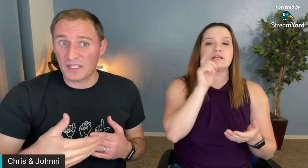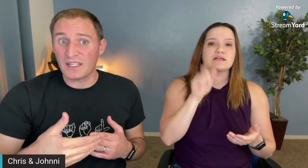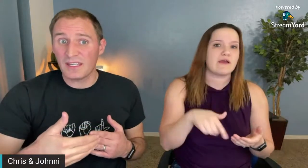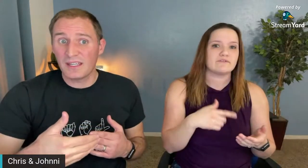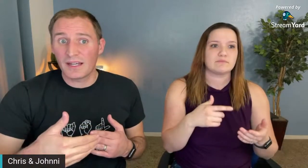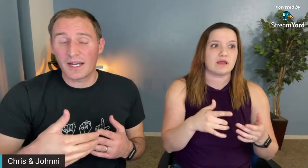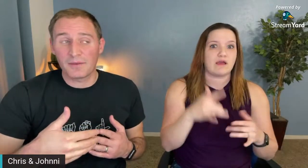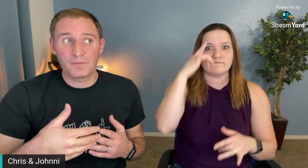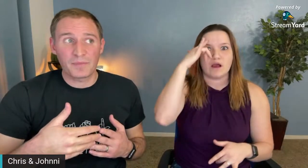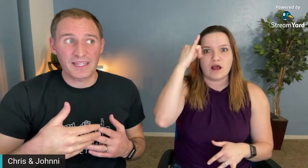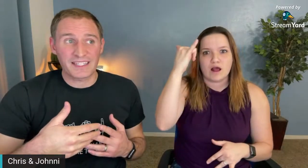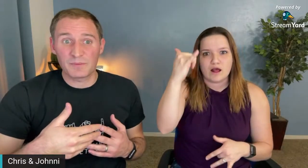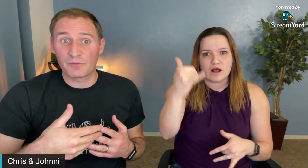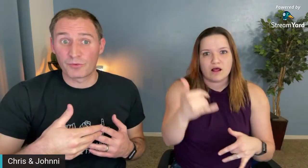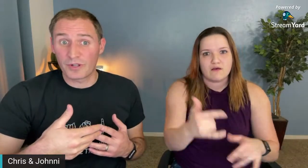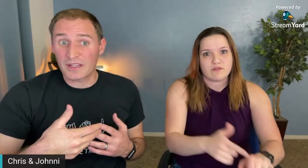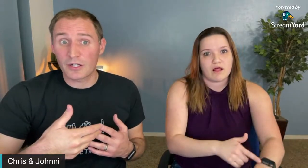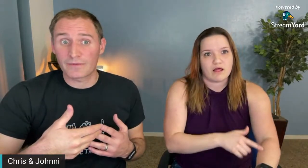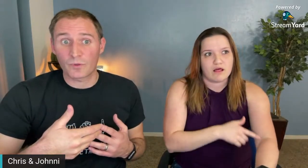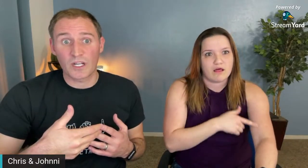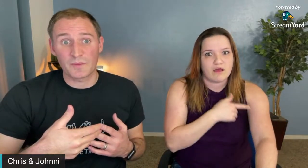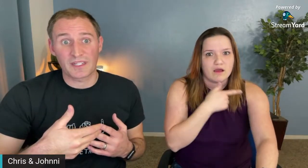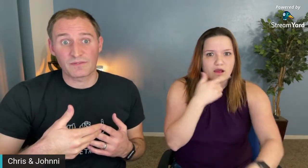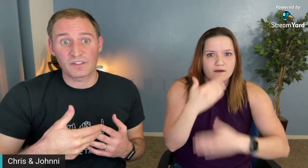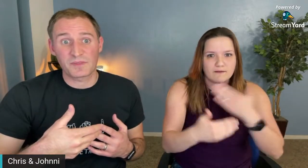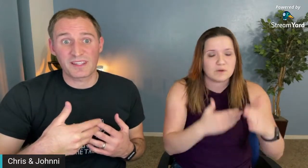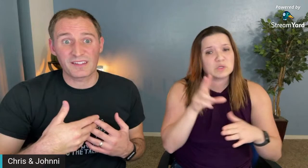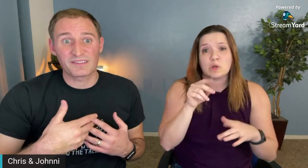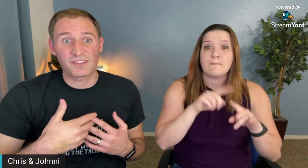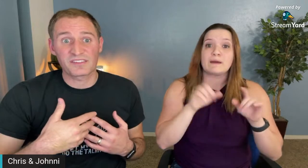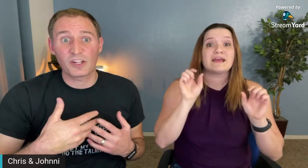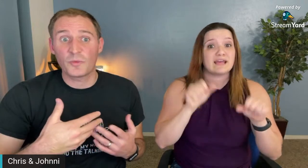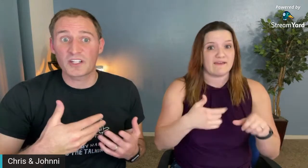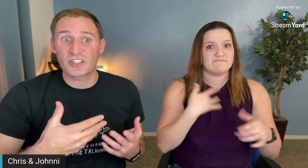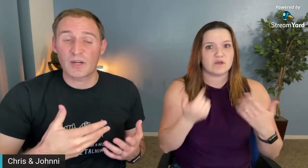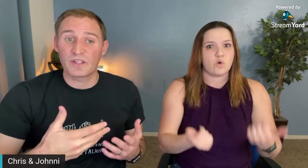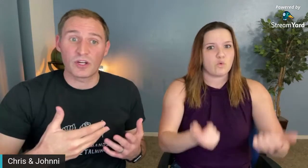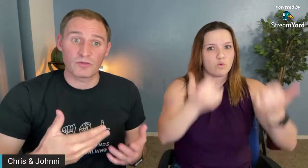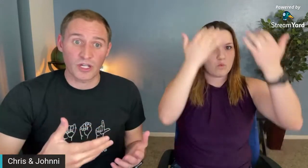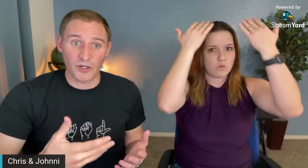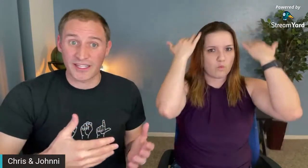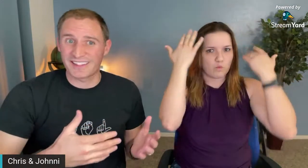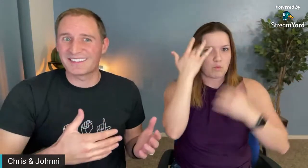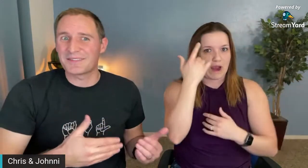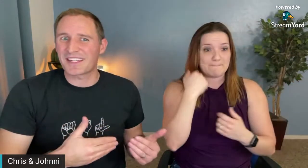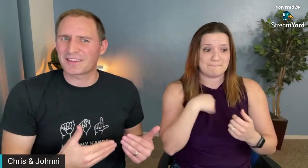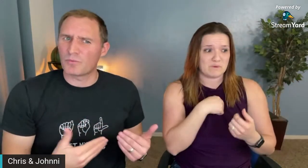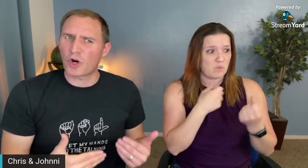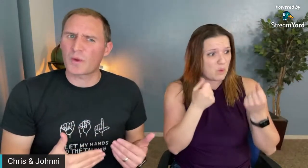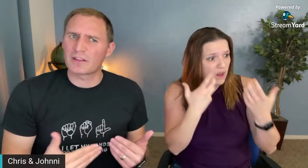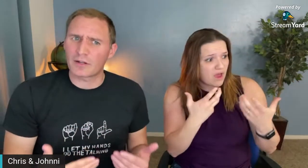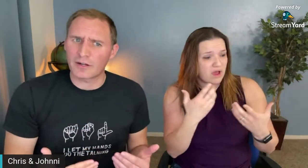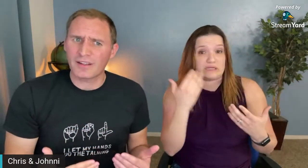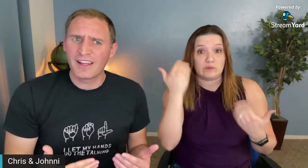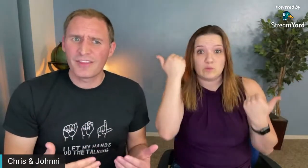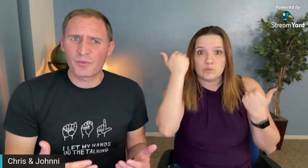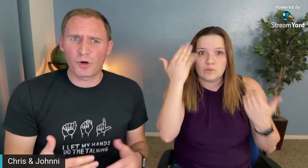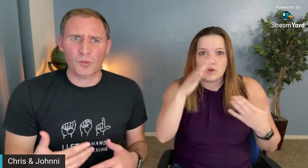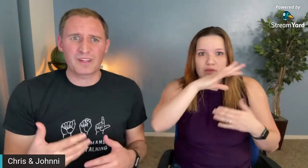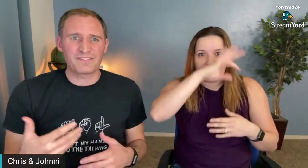be, but it can be really overwhelming at first because there's so much that we don't know. And it seems like the more we learn, the more we